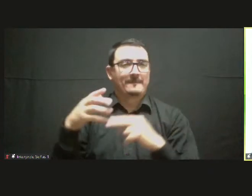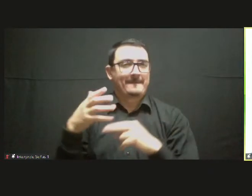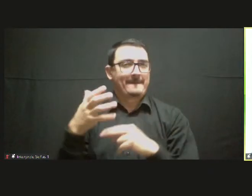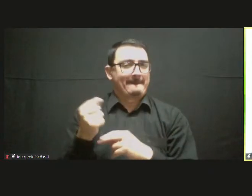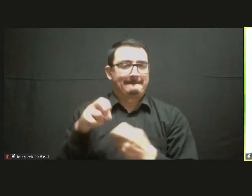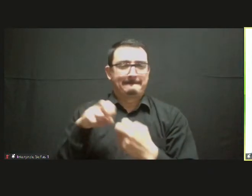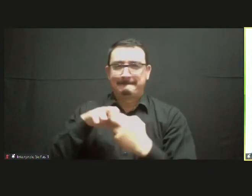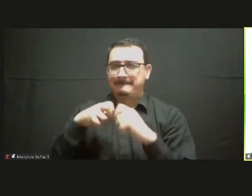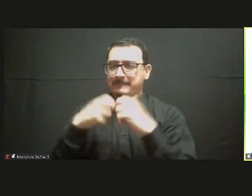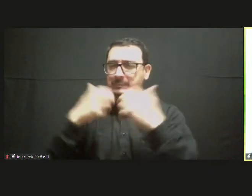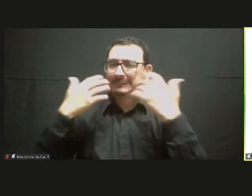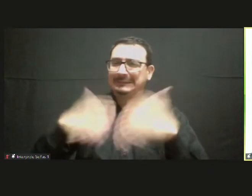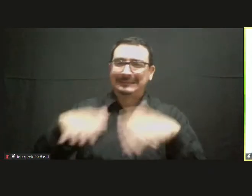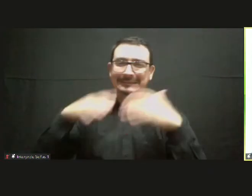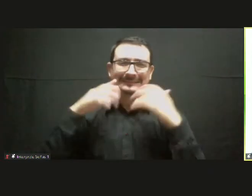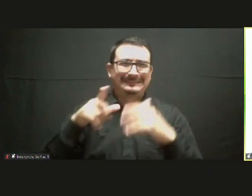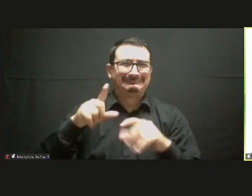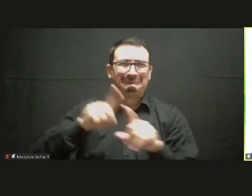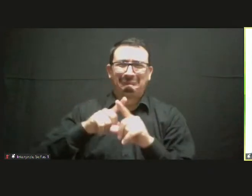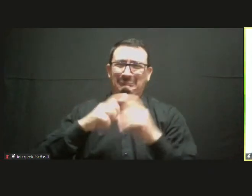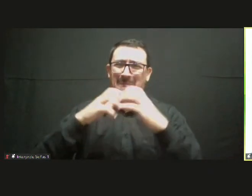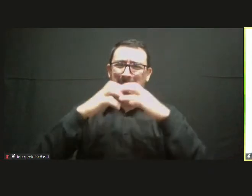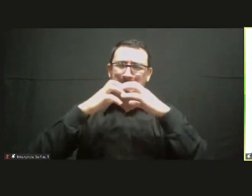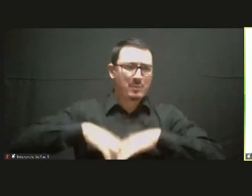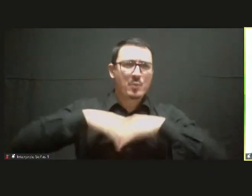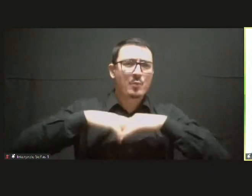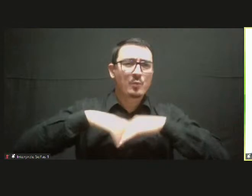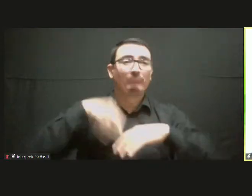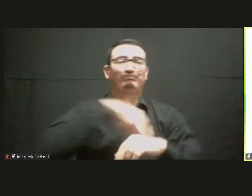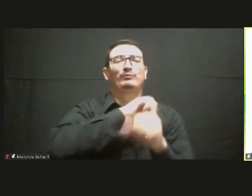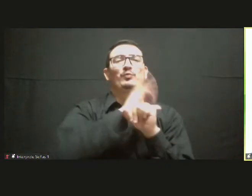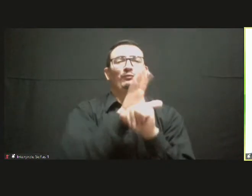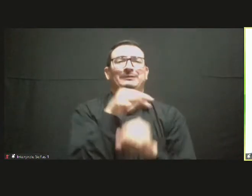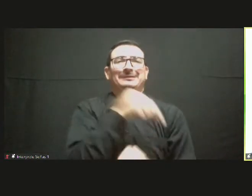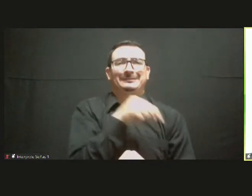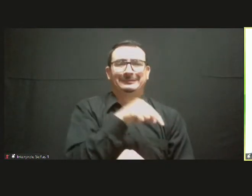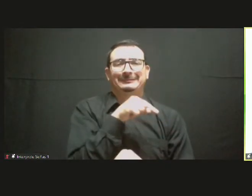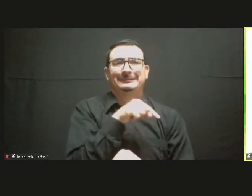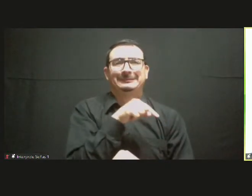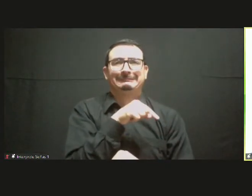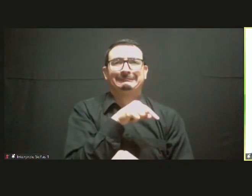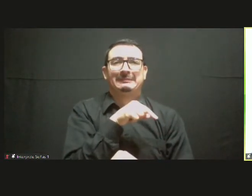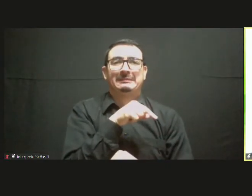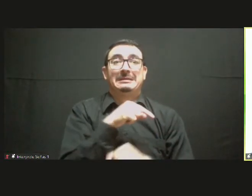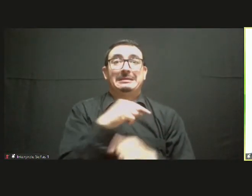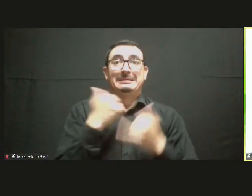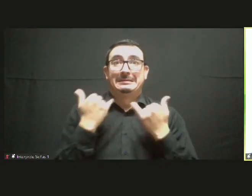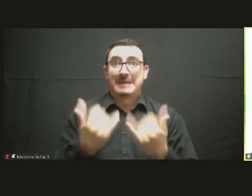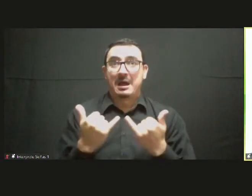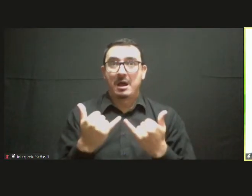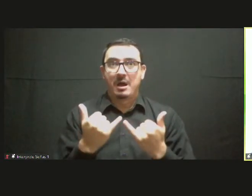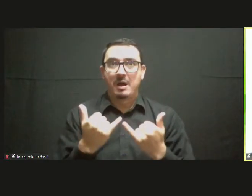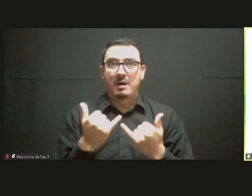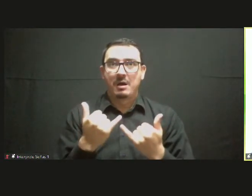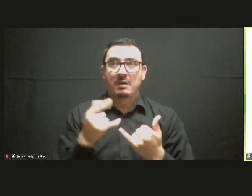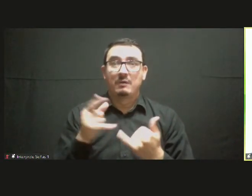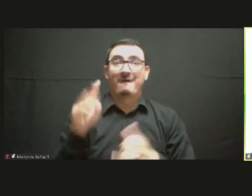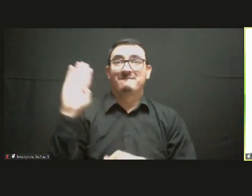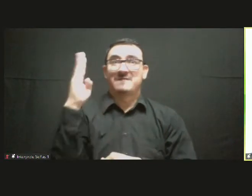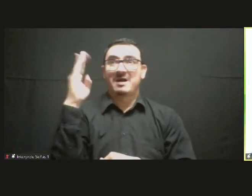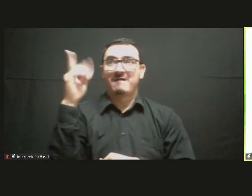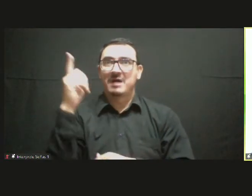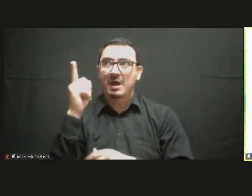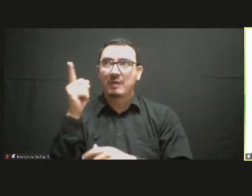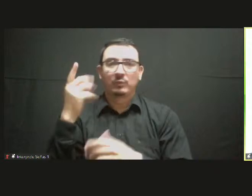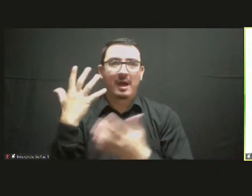much nicer, probably, to have this virtual meeting, although I do like virtual meeting as well, but nothing can really win